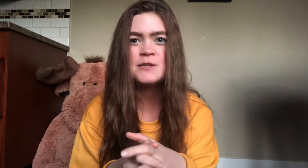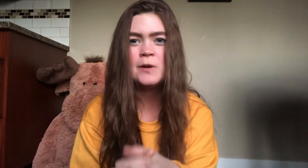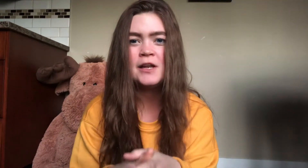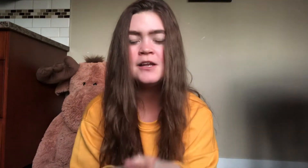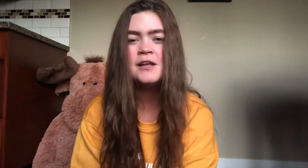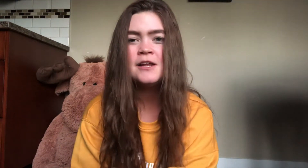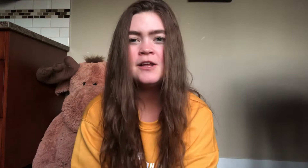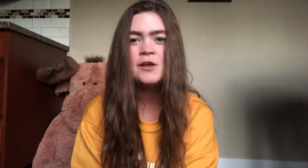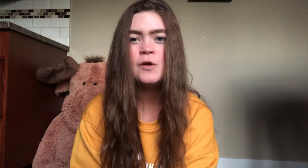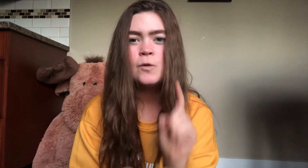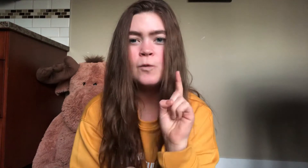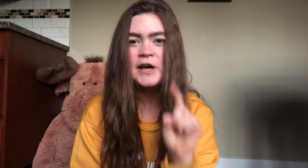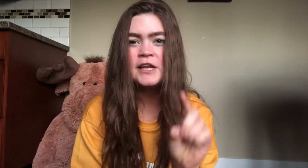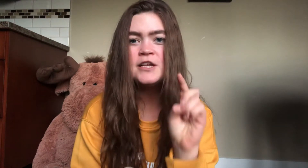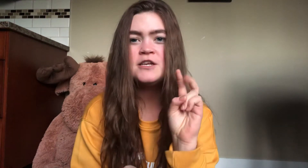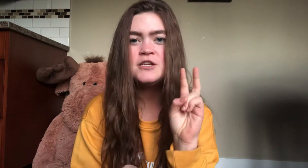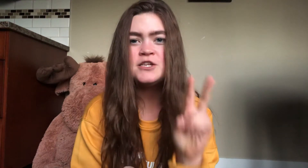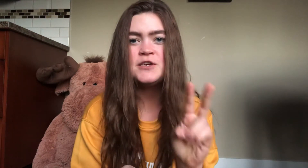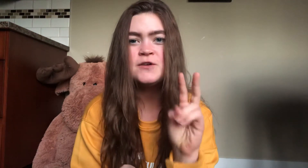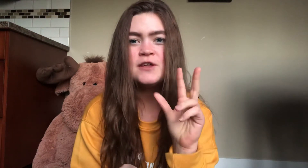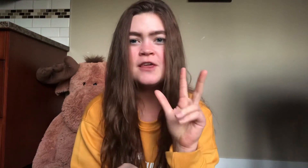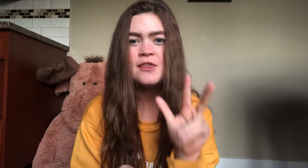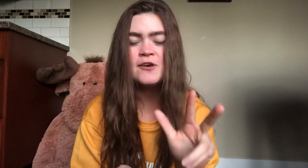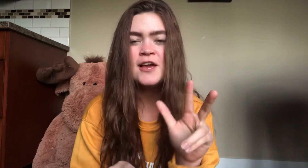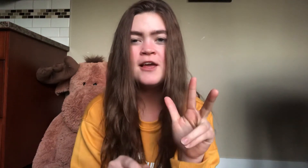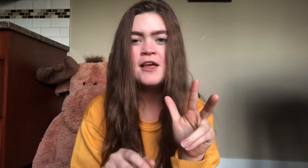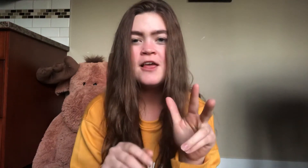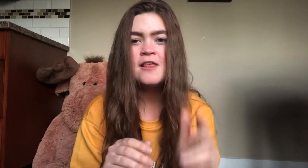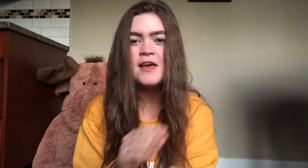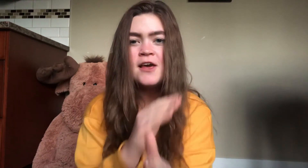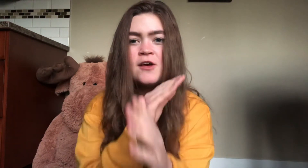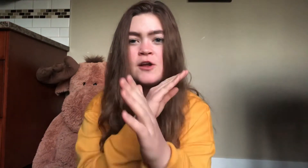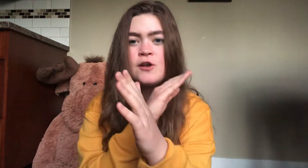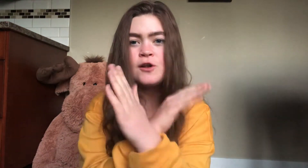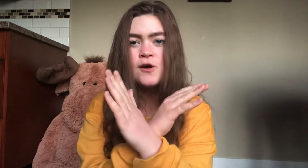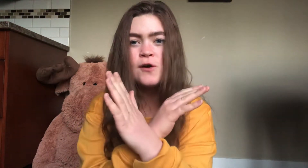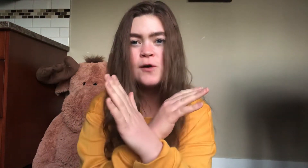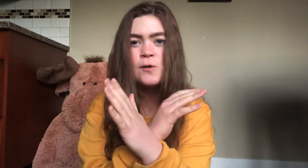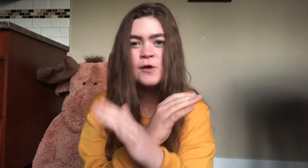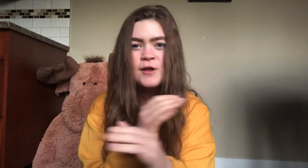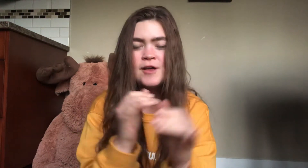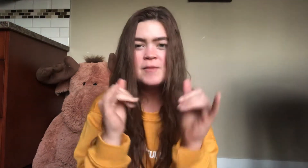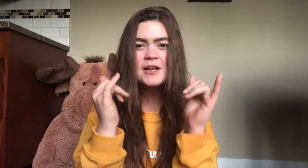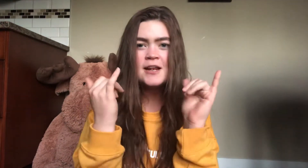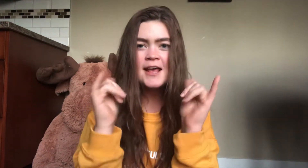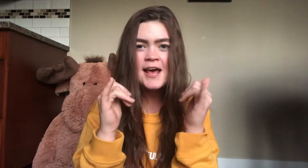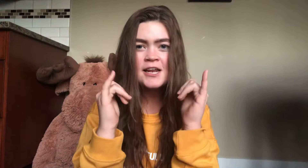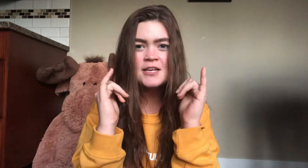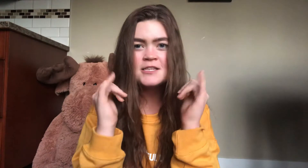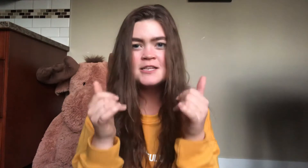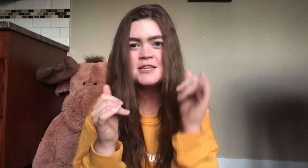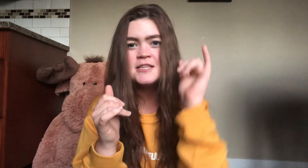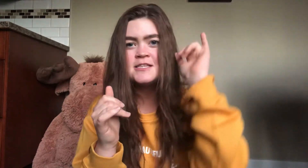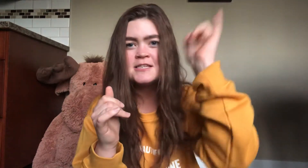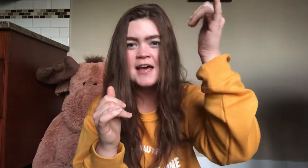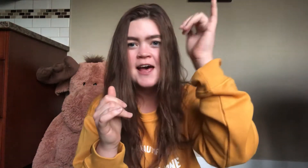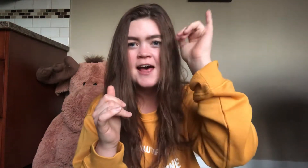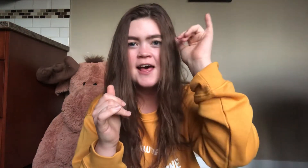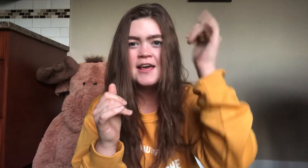one. One, two, three. There are no bananas in the sky, in